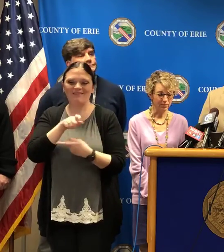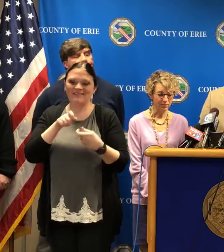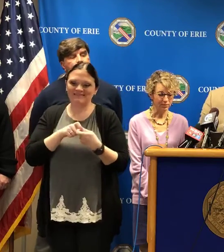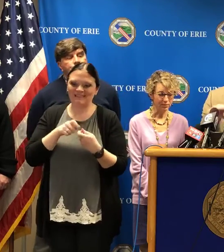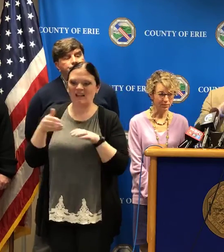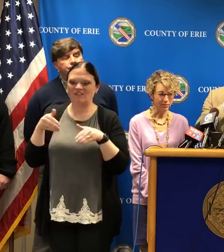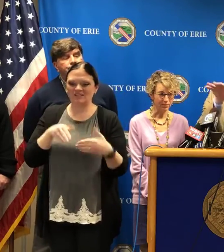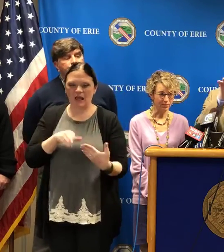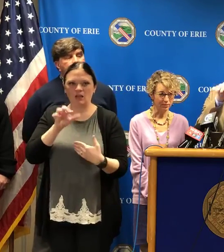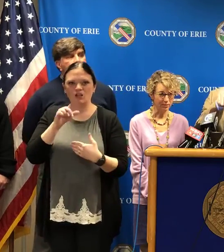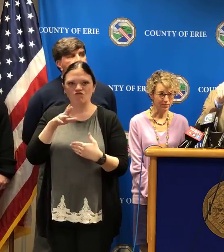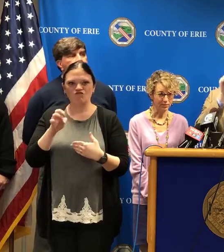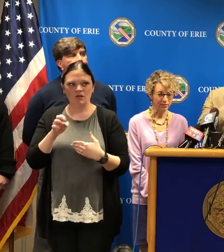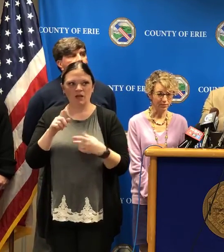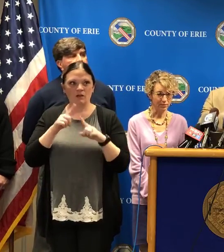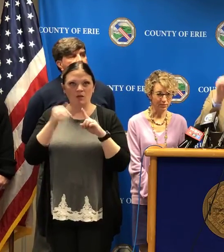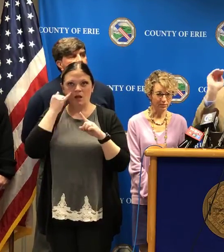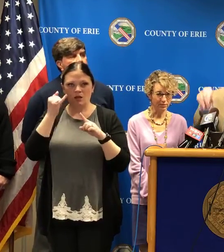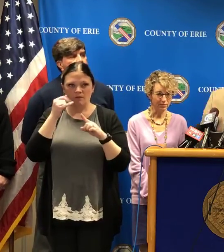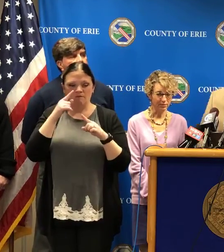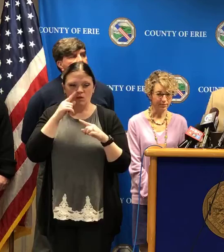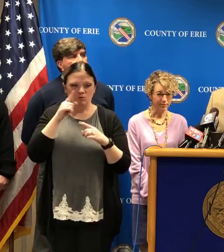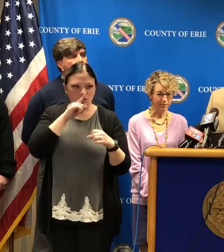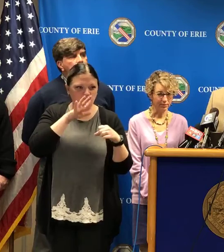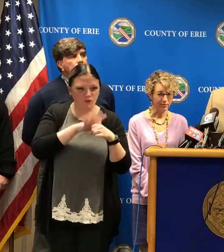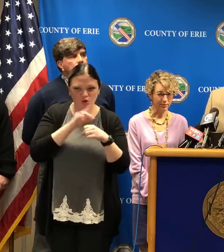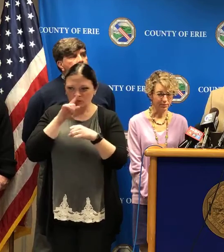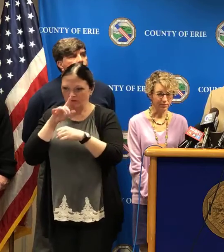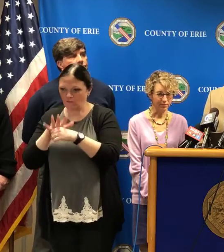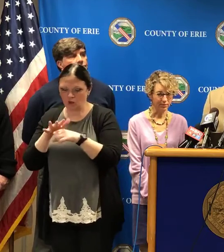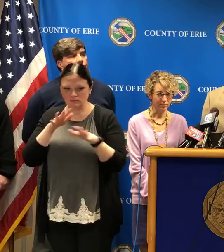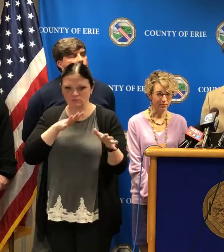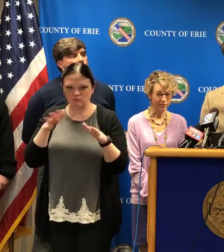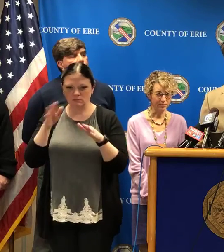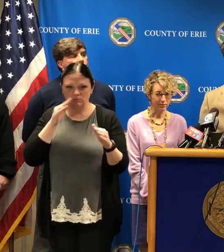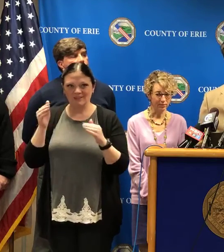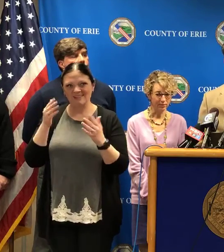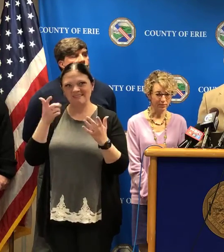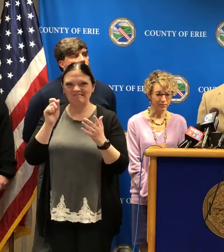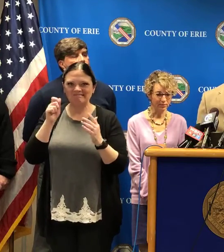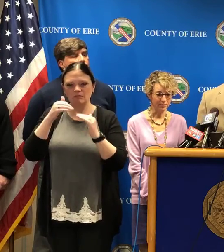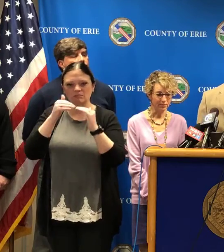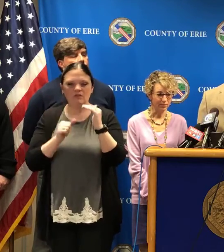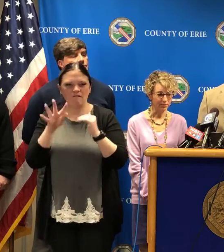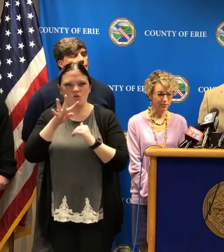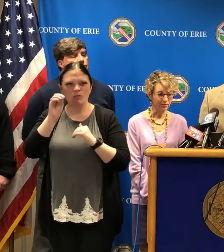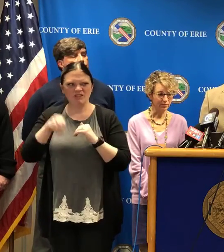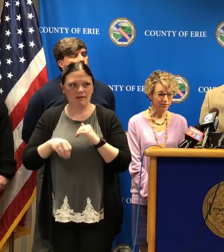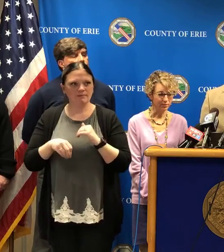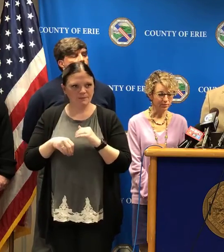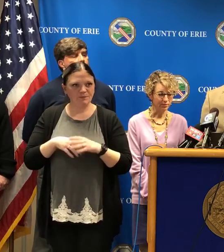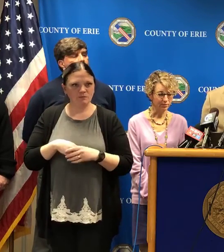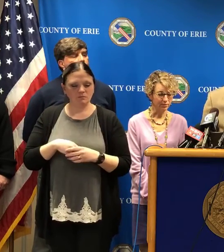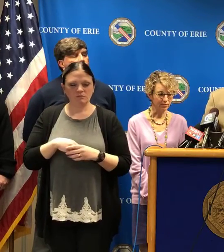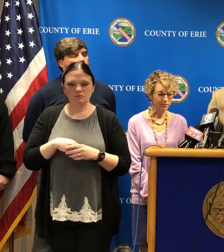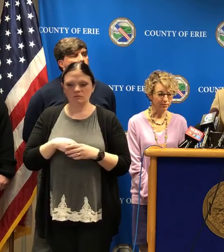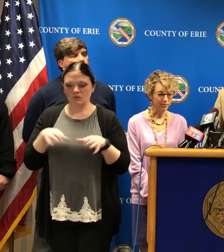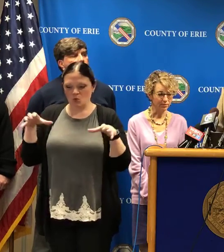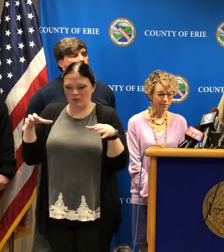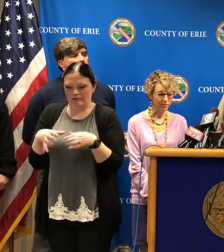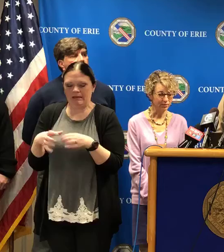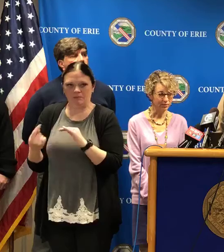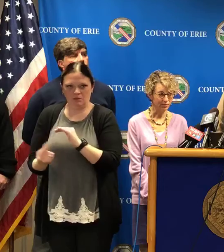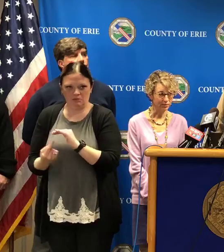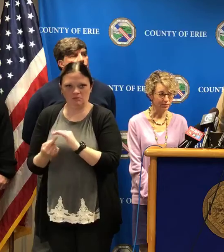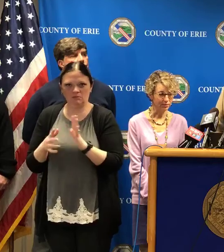the strict extrapolation of the confirmed cases versus confirmed deaths, it's a little less than 4%. Containment strategies, you've